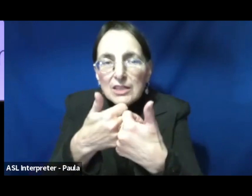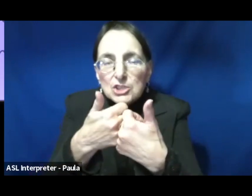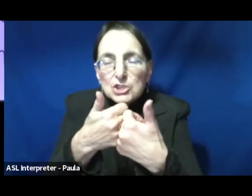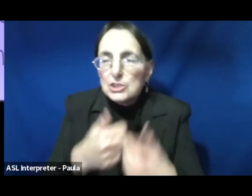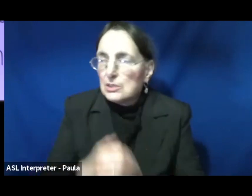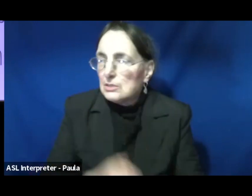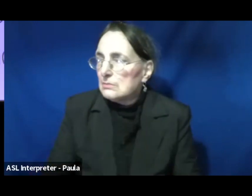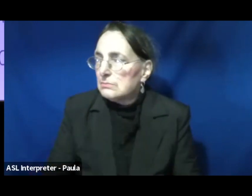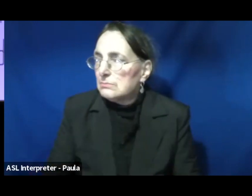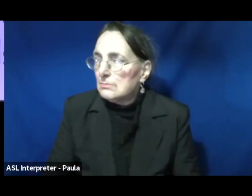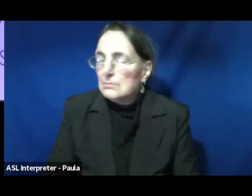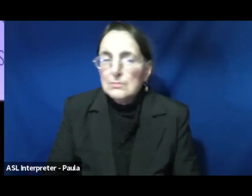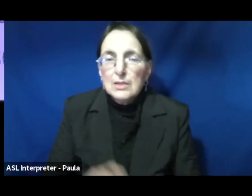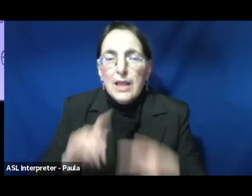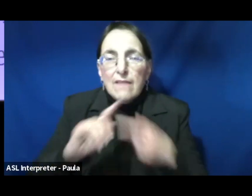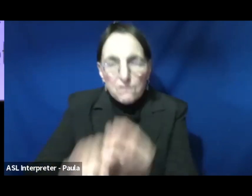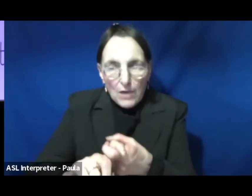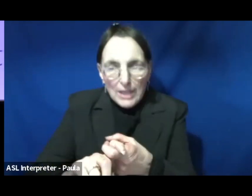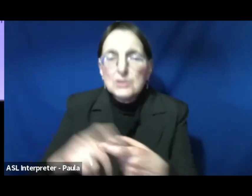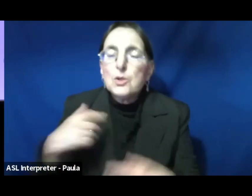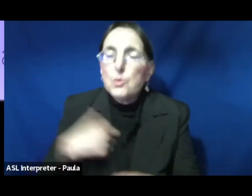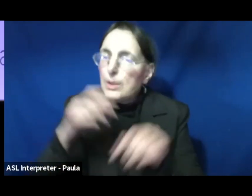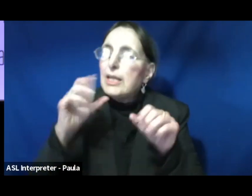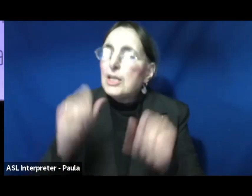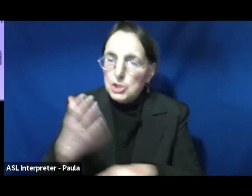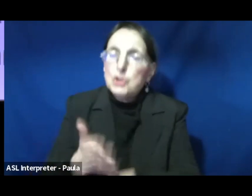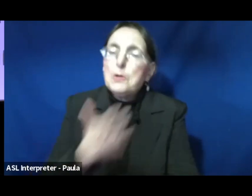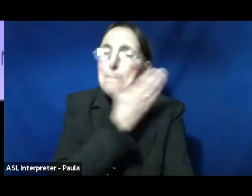Friends, we could do better.